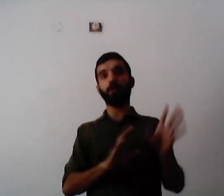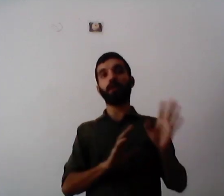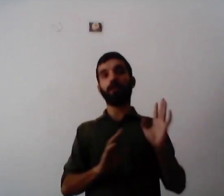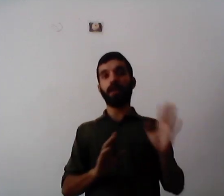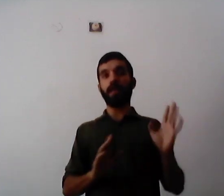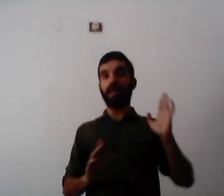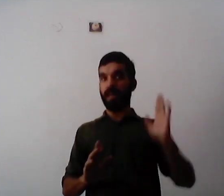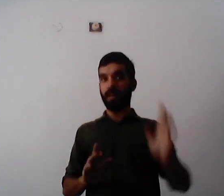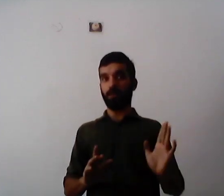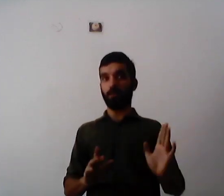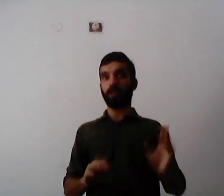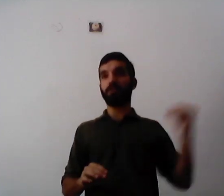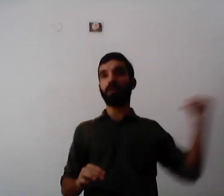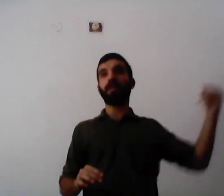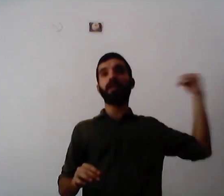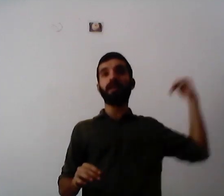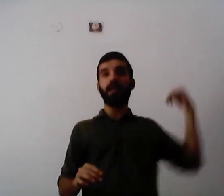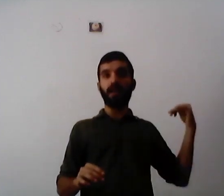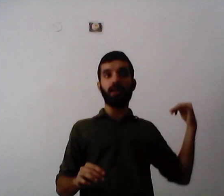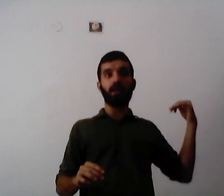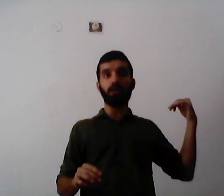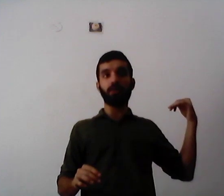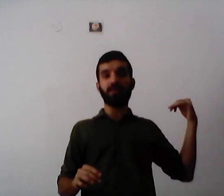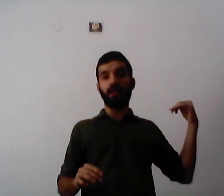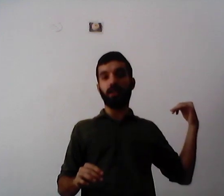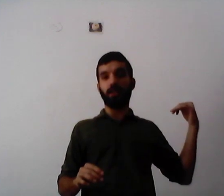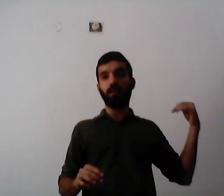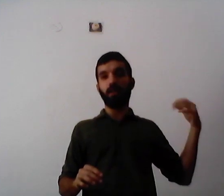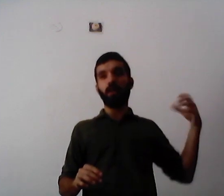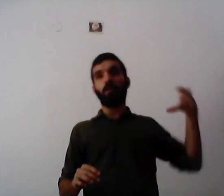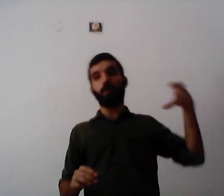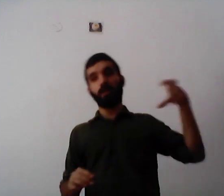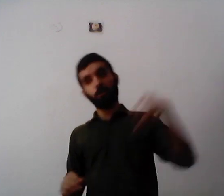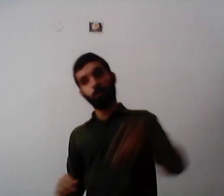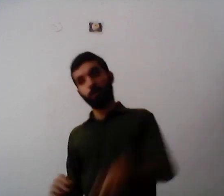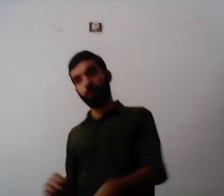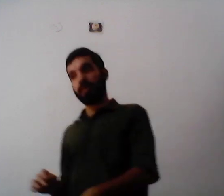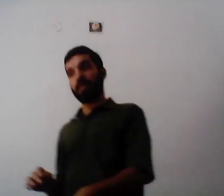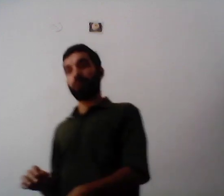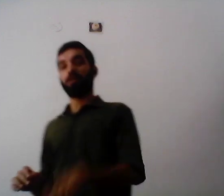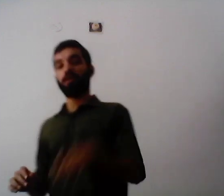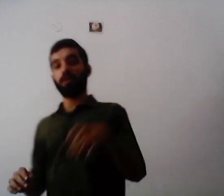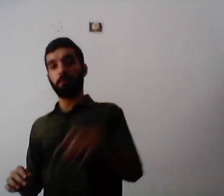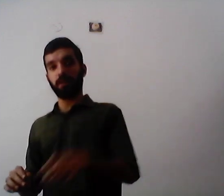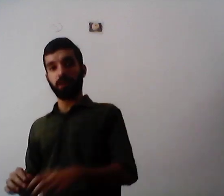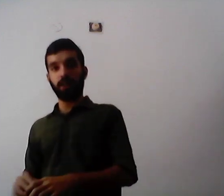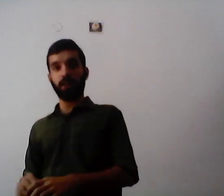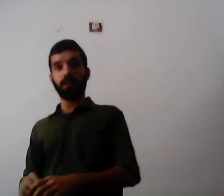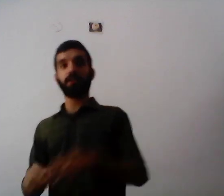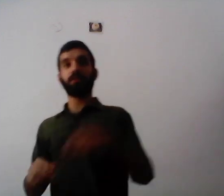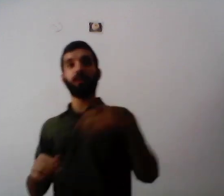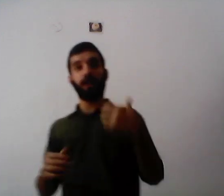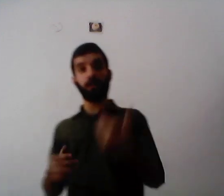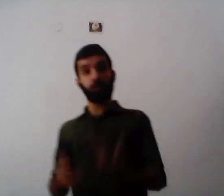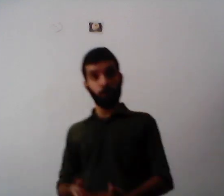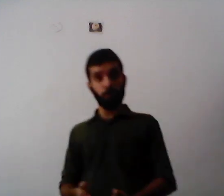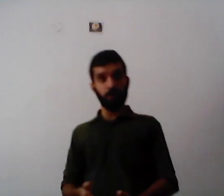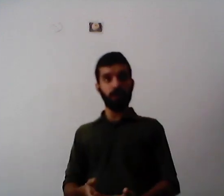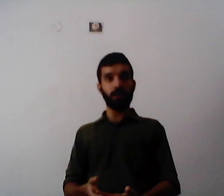cannot carry air. Okay, if you are carrying air in your cylinder, okay, you go to a depth, the pressure increases, hence solubility